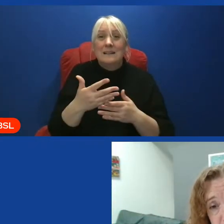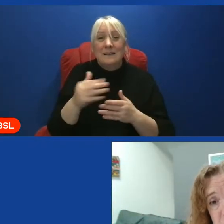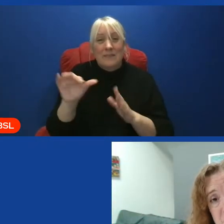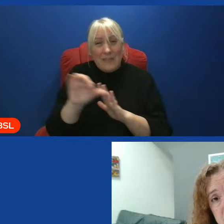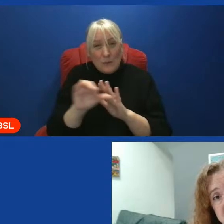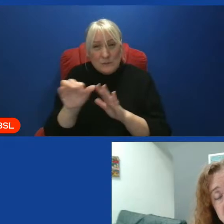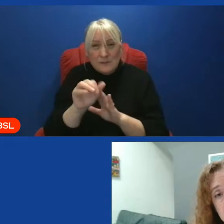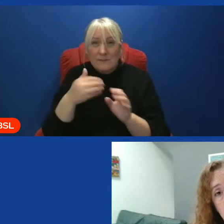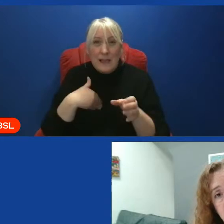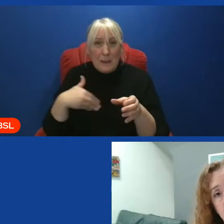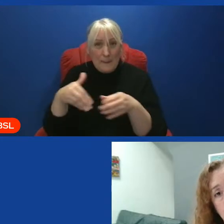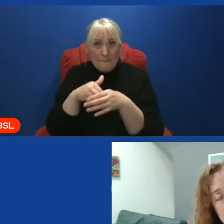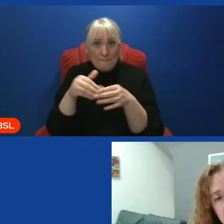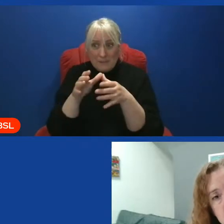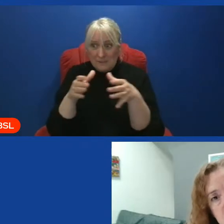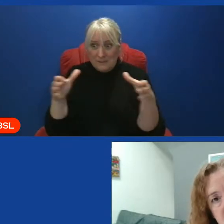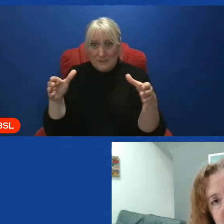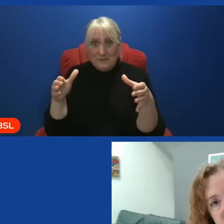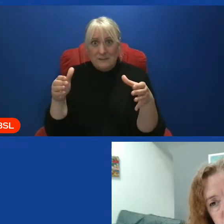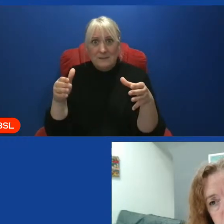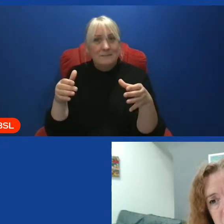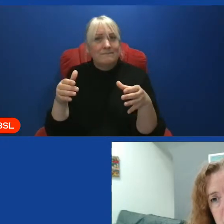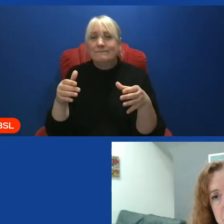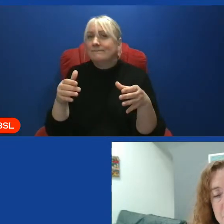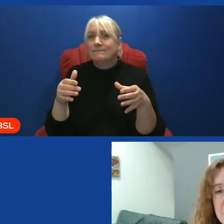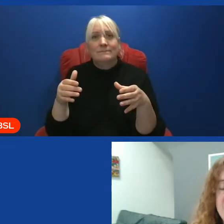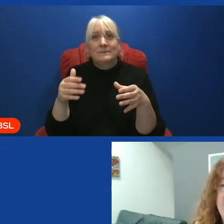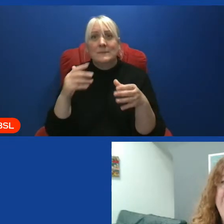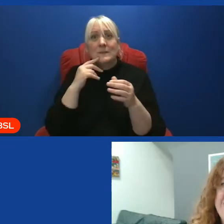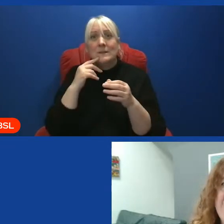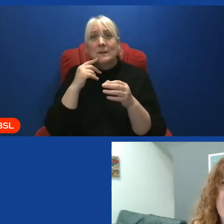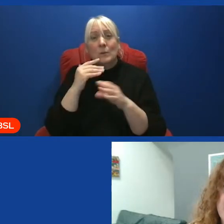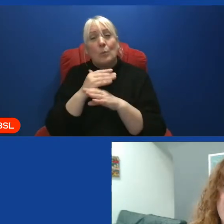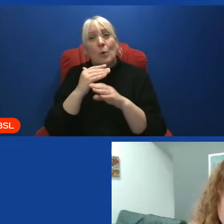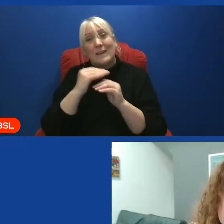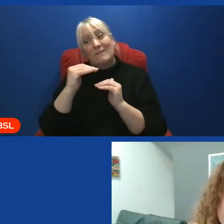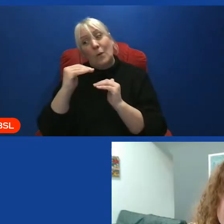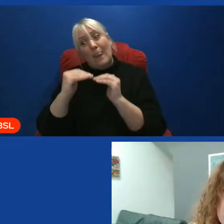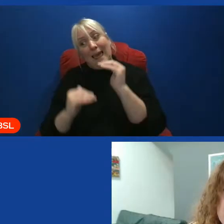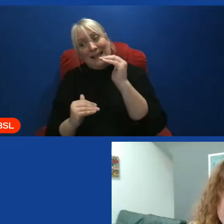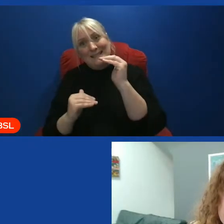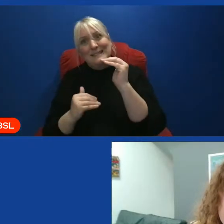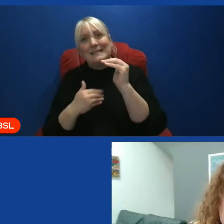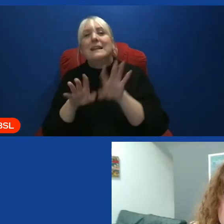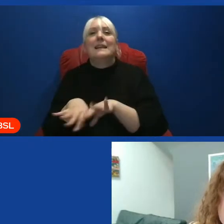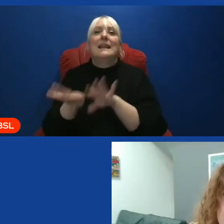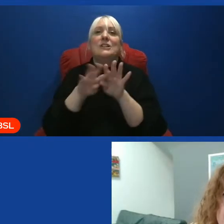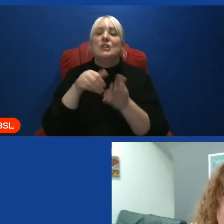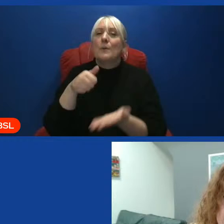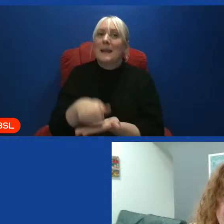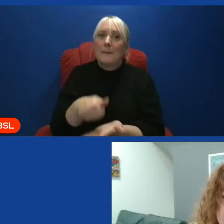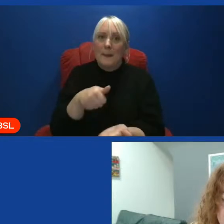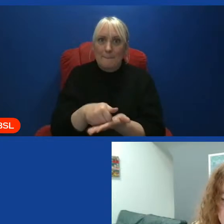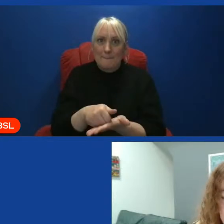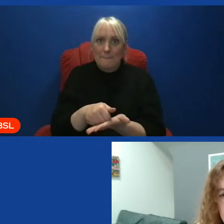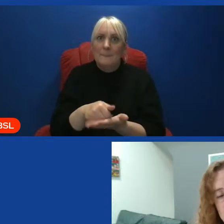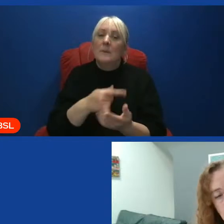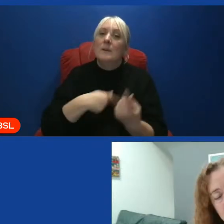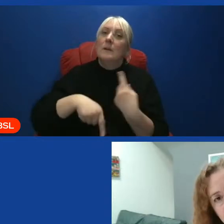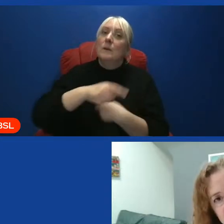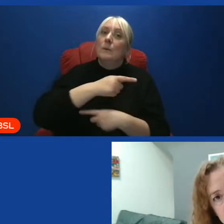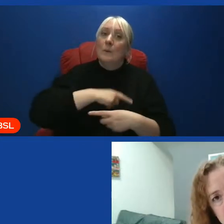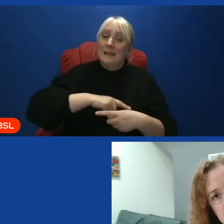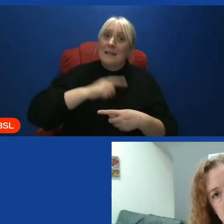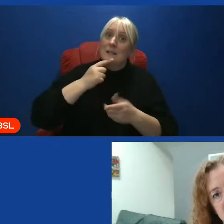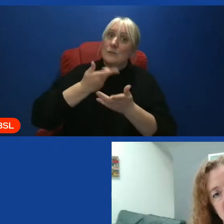the biggest departments, will fall below that national minimum. So let's have a dialogue with the government about what proper public services look like,